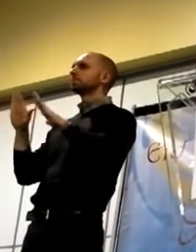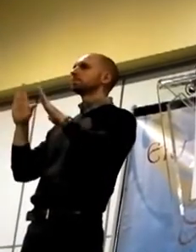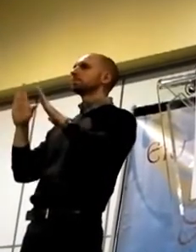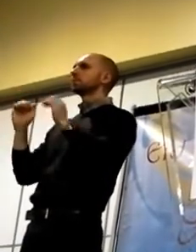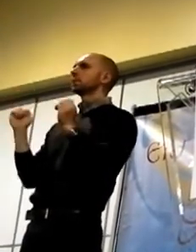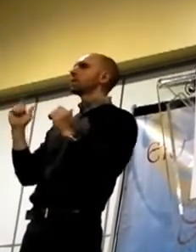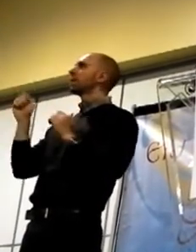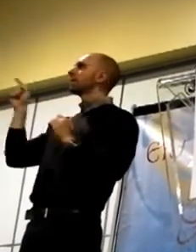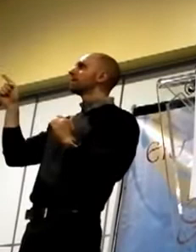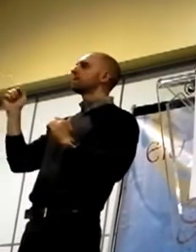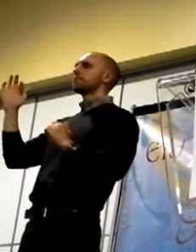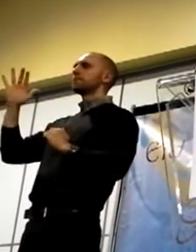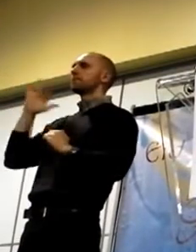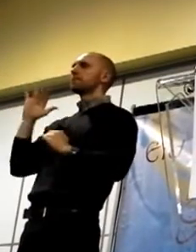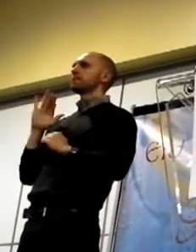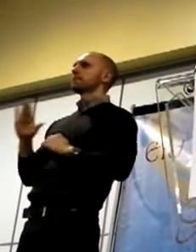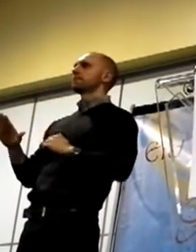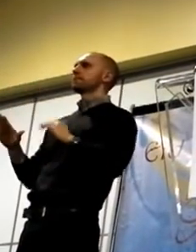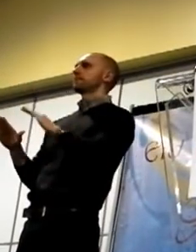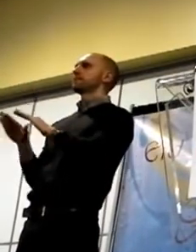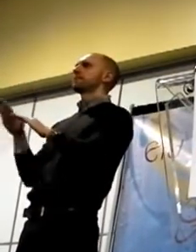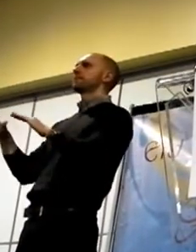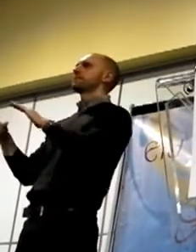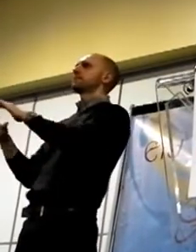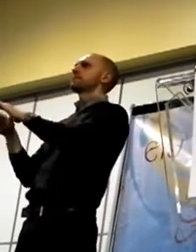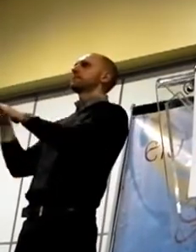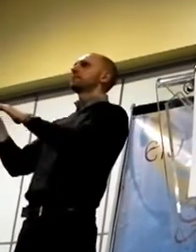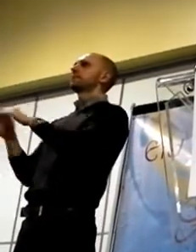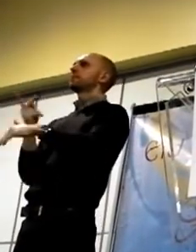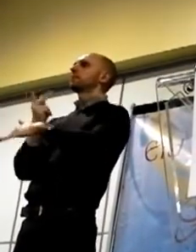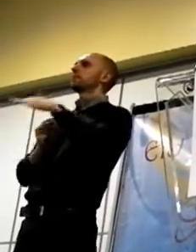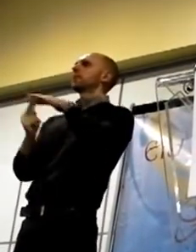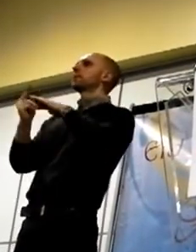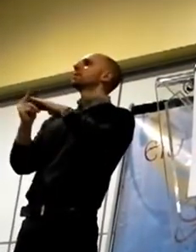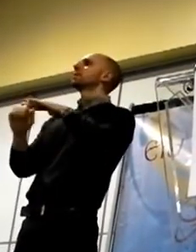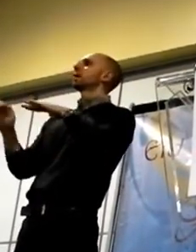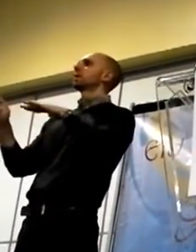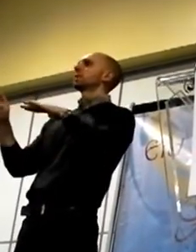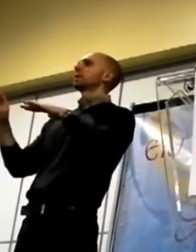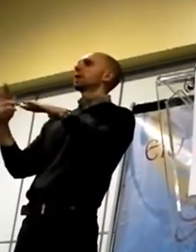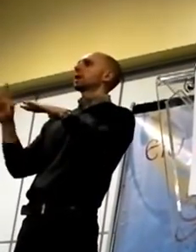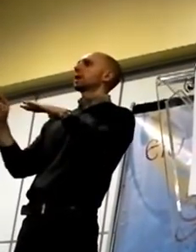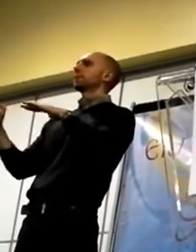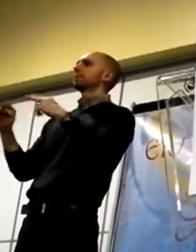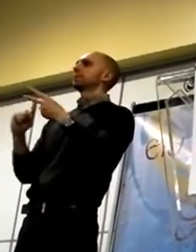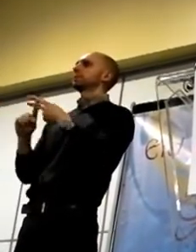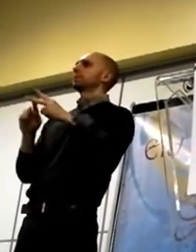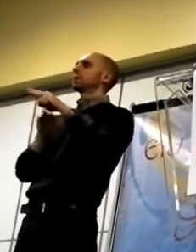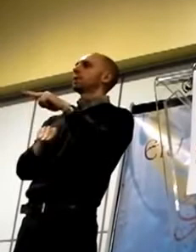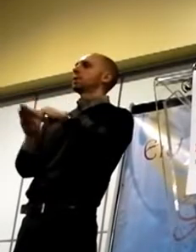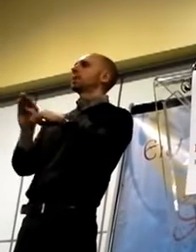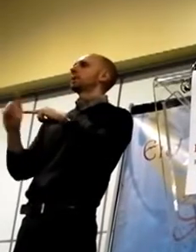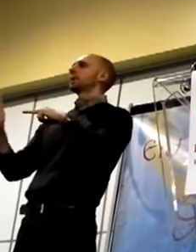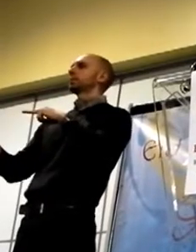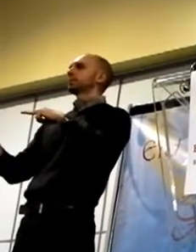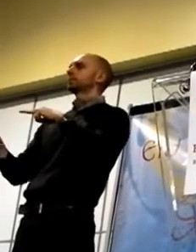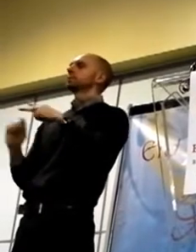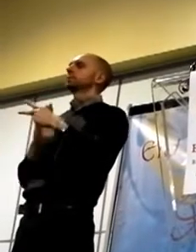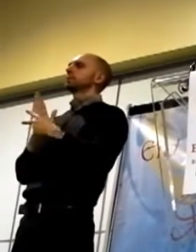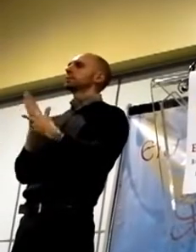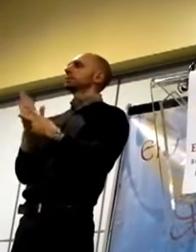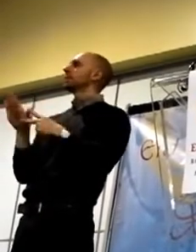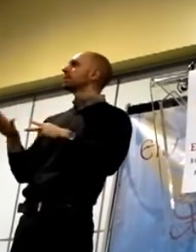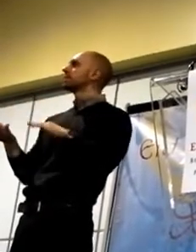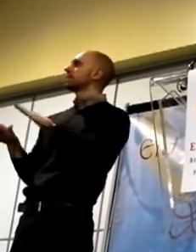following the footsteps of our beloved prophets Ibrahim and Muhammad alayhi wa salatu wa salam,